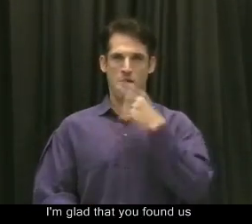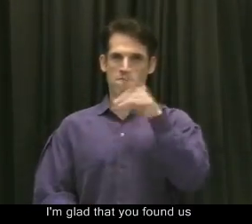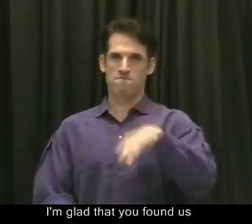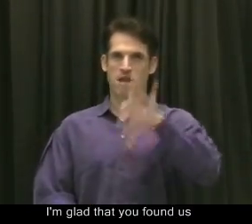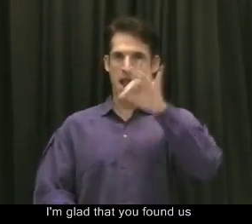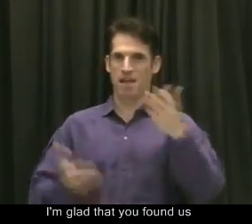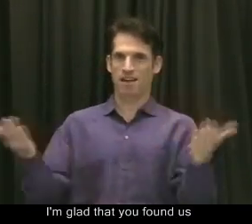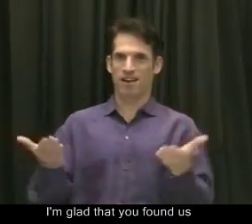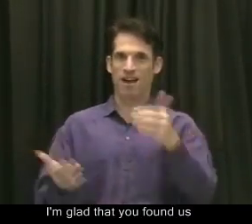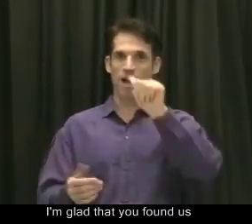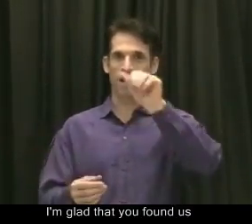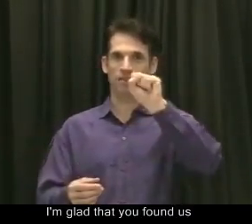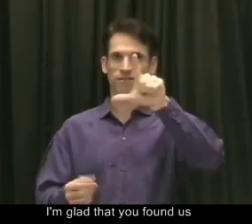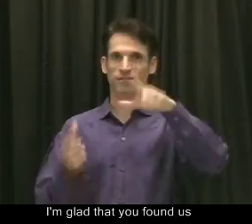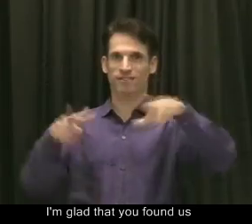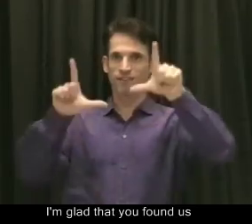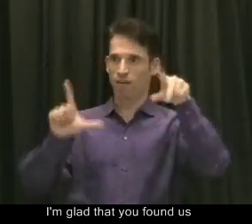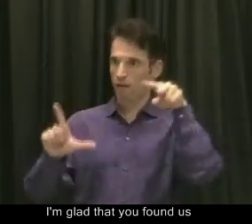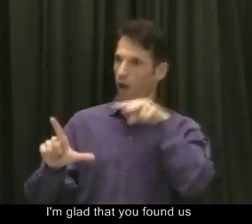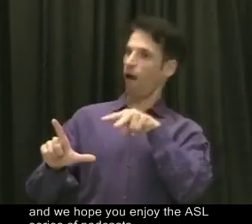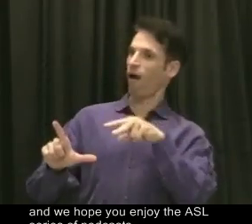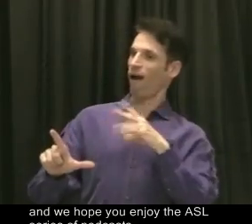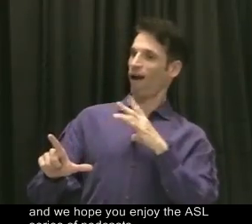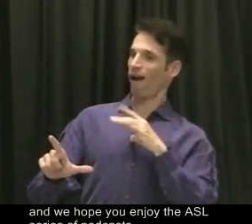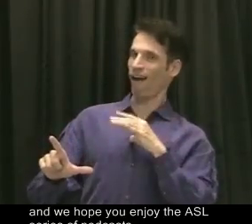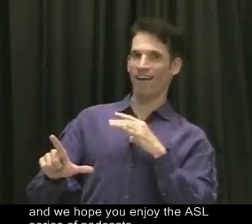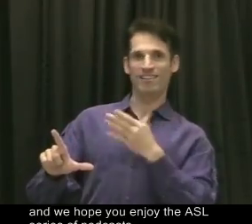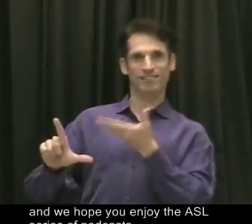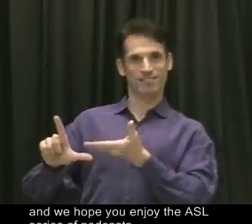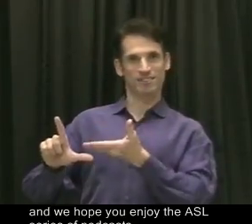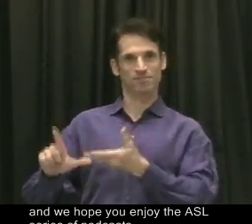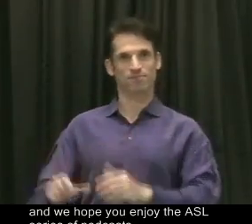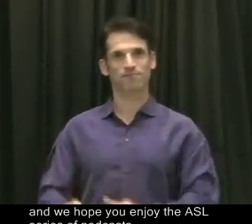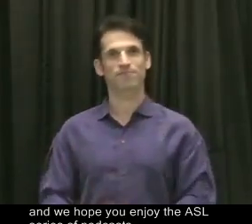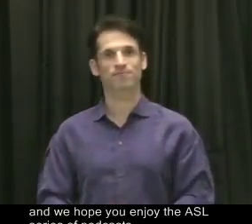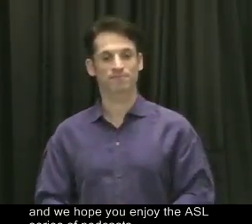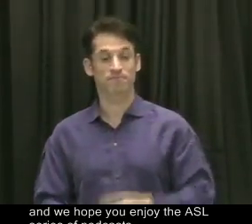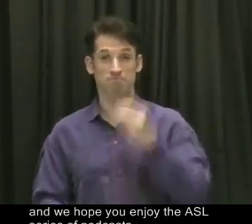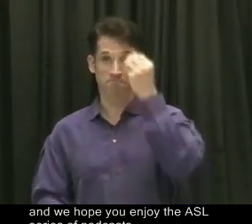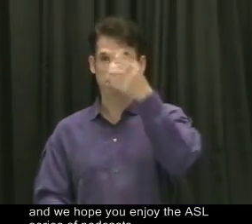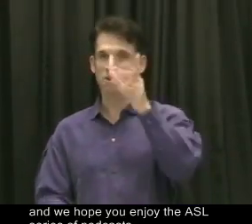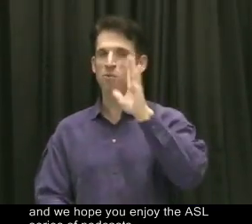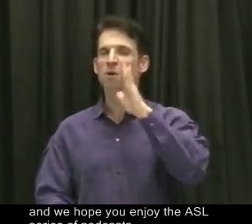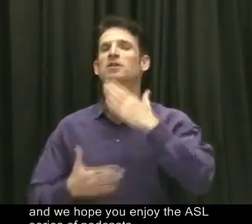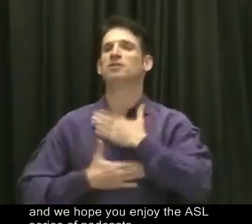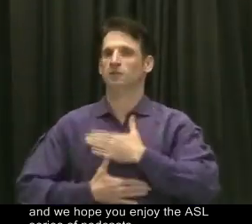I'm glad that you found us, and we hope you enjoy the ASL series of podcasts.